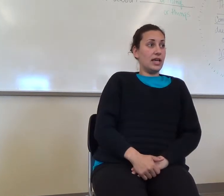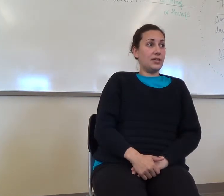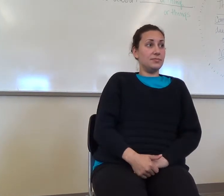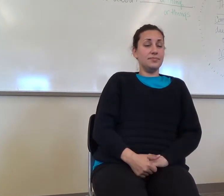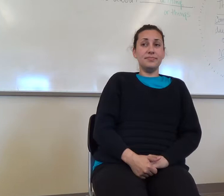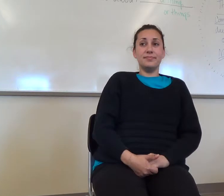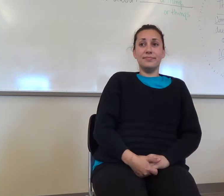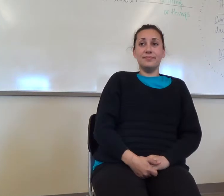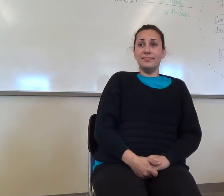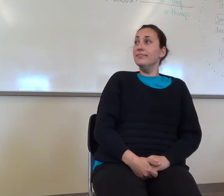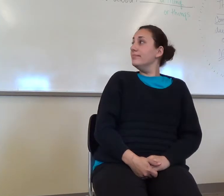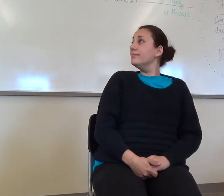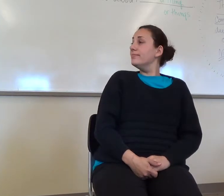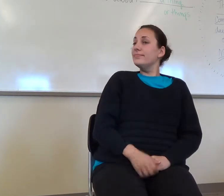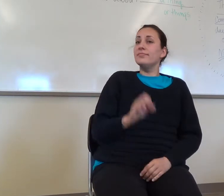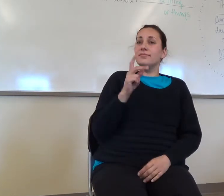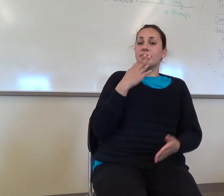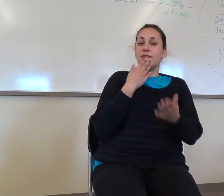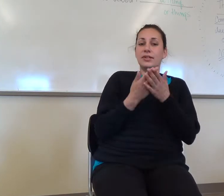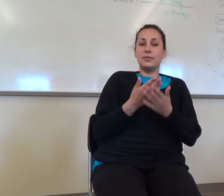Yeah. Good.